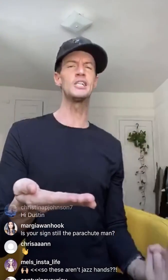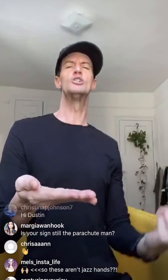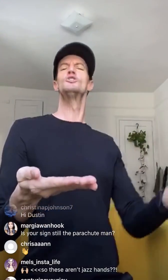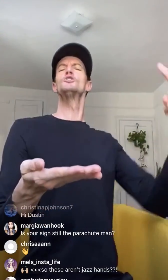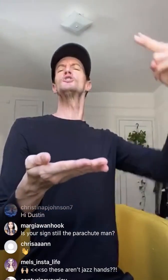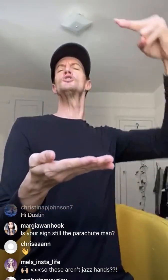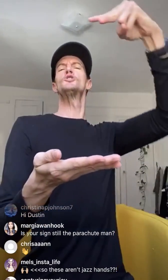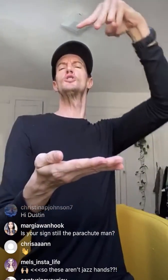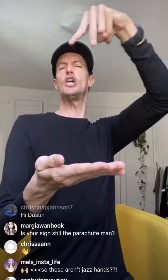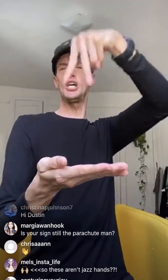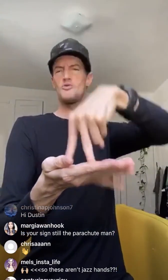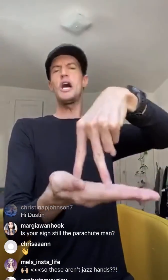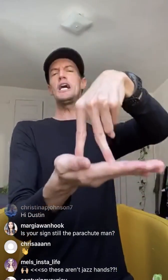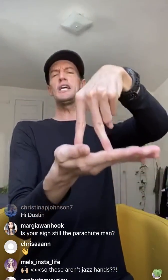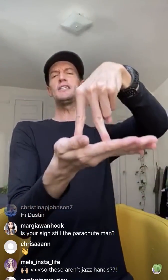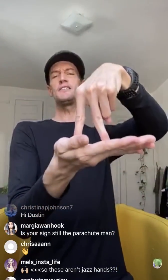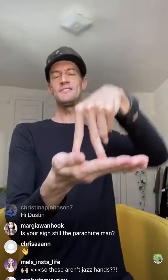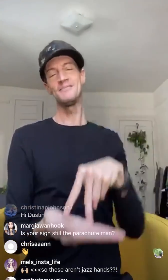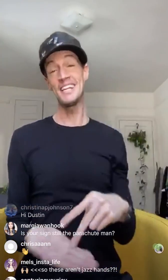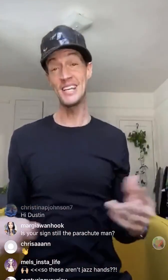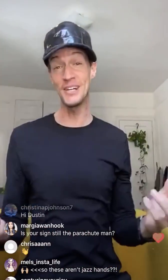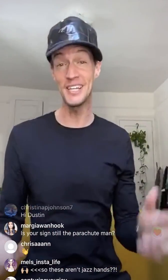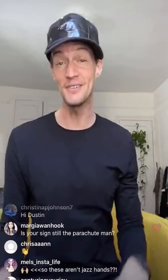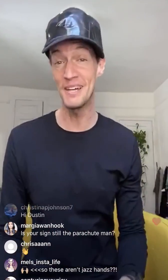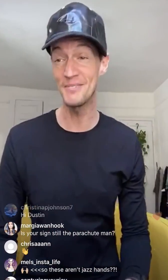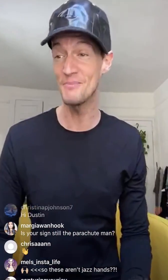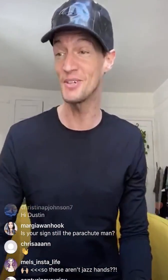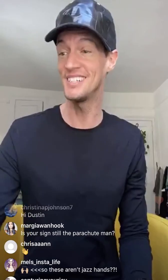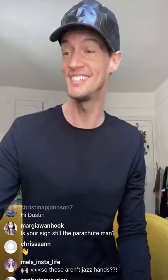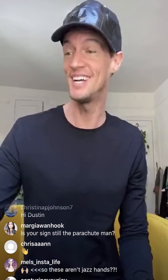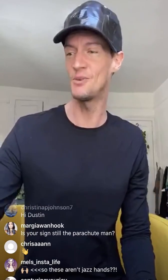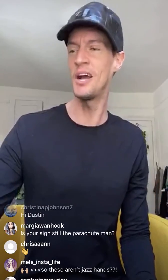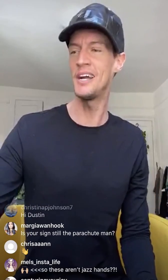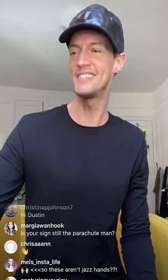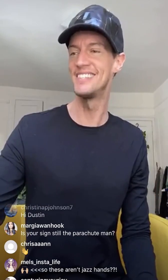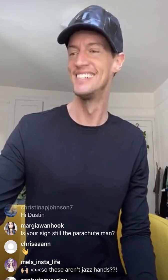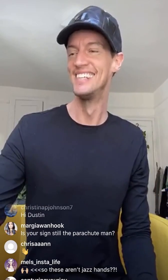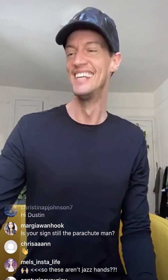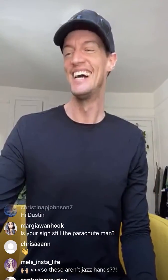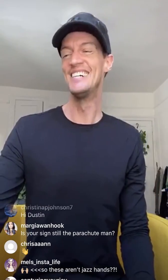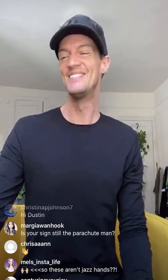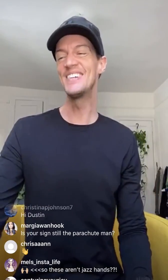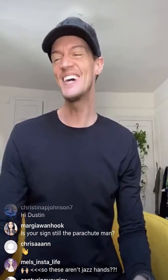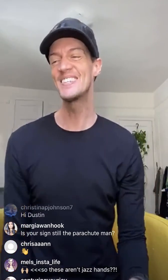up, you show that the feet are not up, and then they come. So if you needed to get up, to